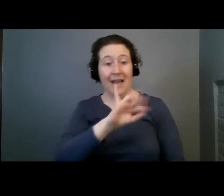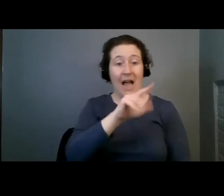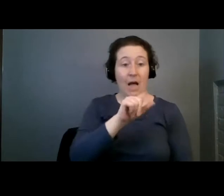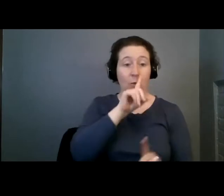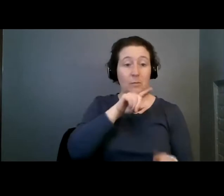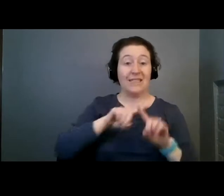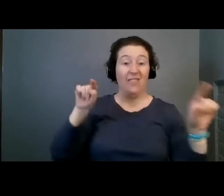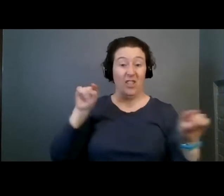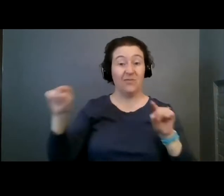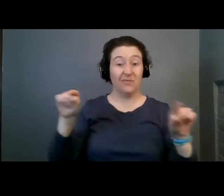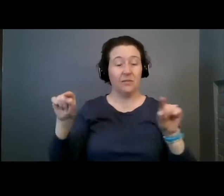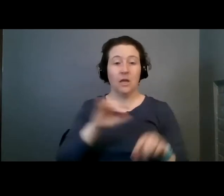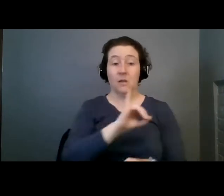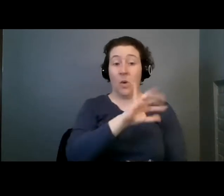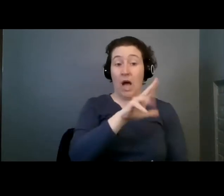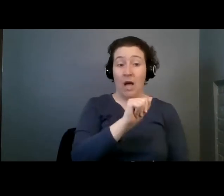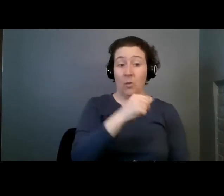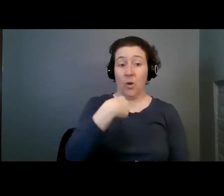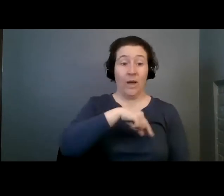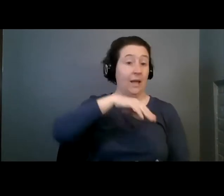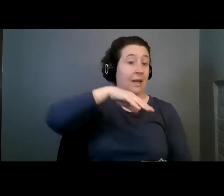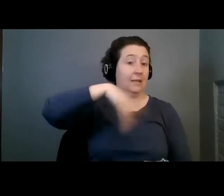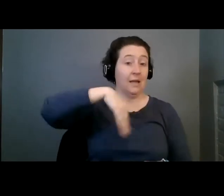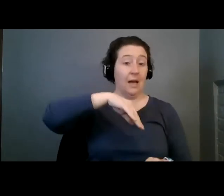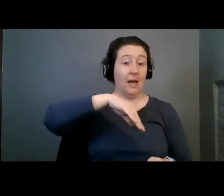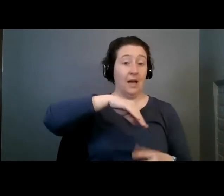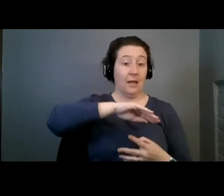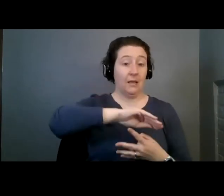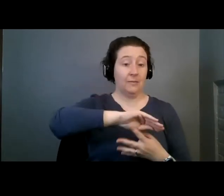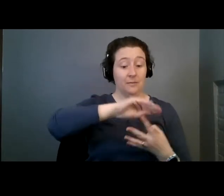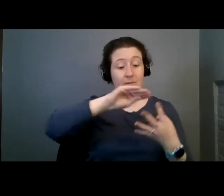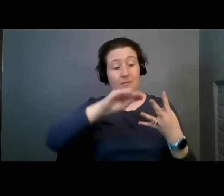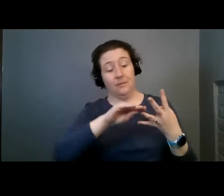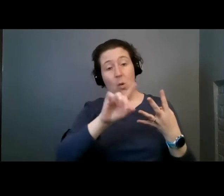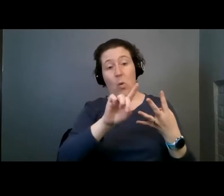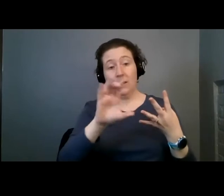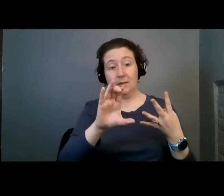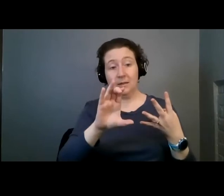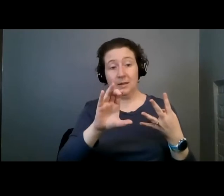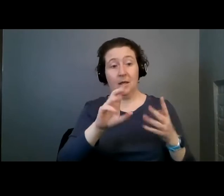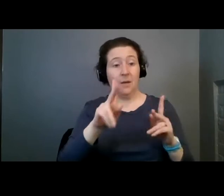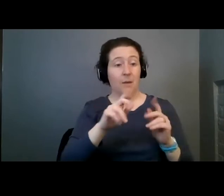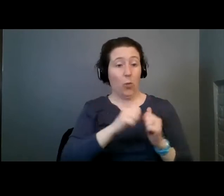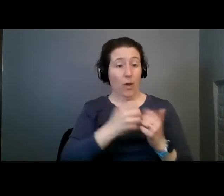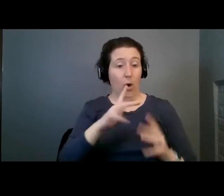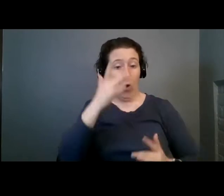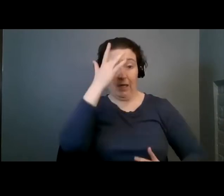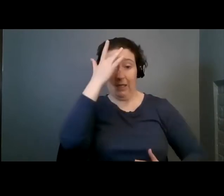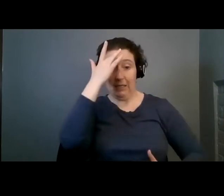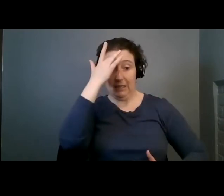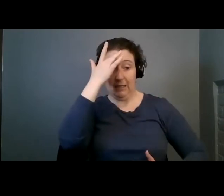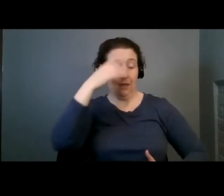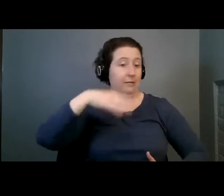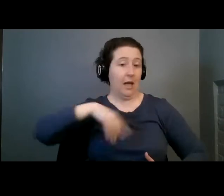differs. In Iowa, we had not yet moved into phase 1C when persons with underlying health conditions become eligible